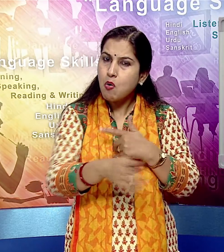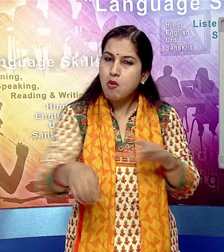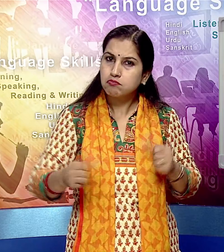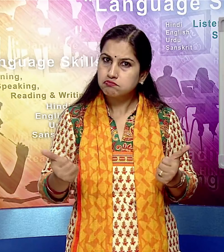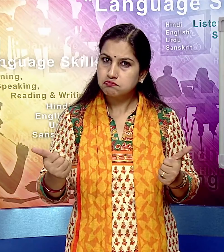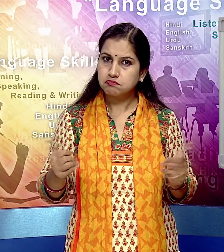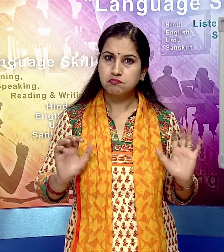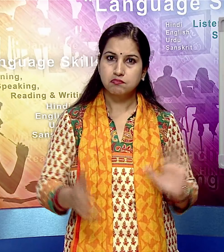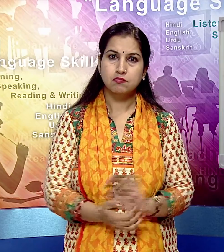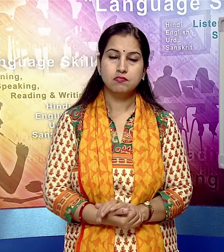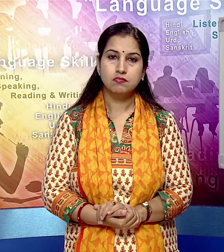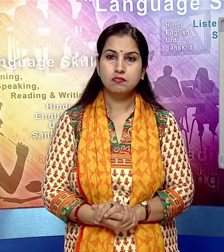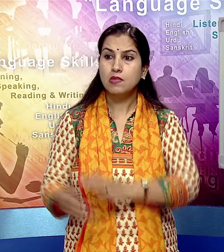practically no running cost,